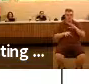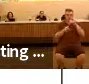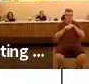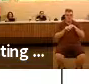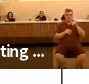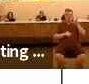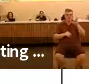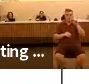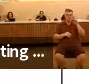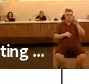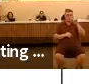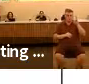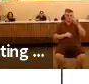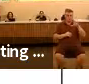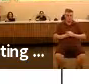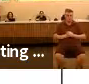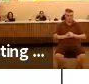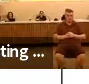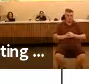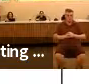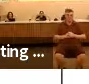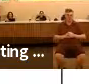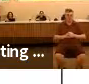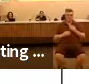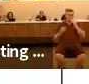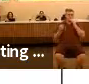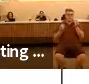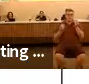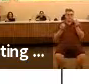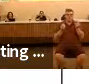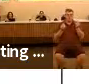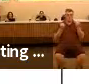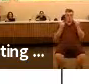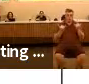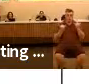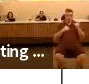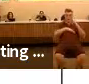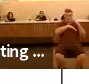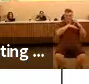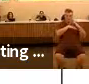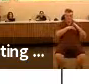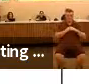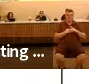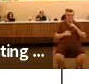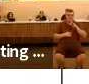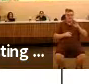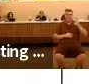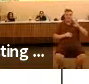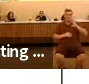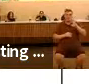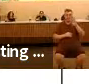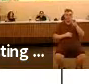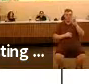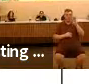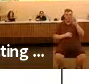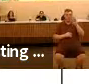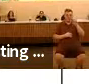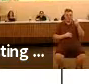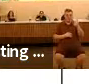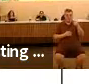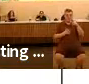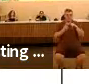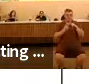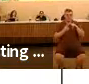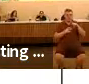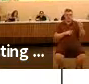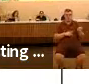Lehigh Valley Trail. Property is currently vacant. It is the former Belfry Golf Course.